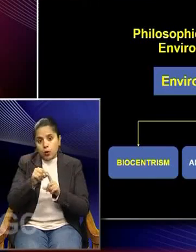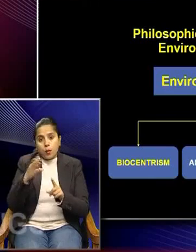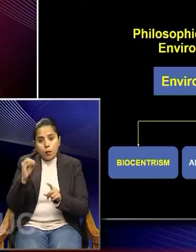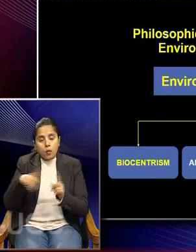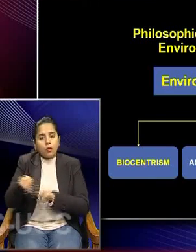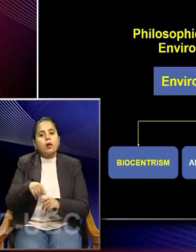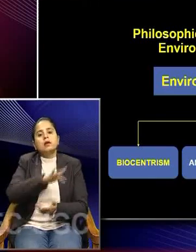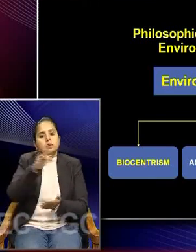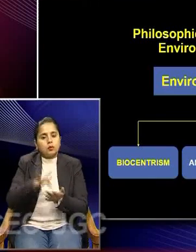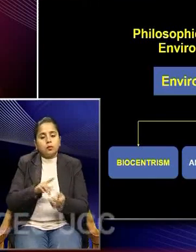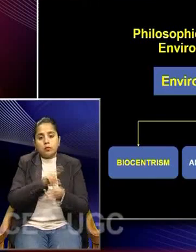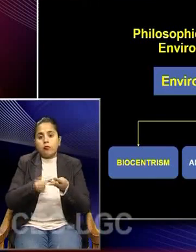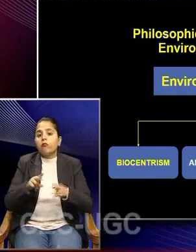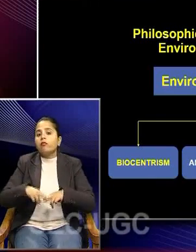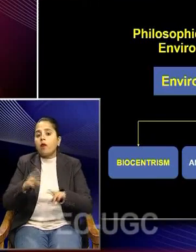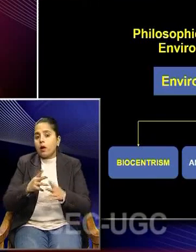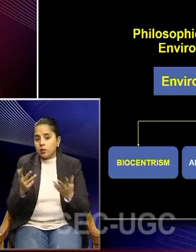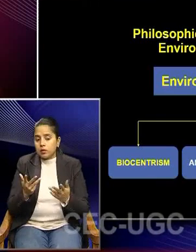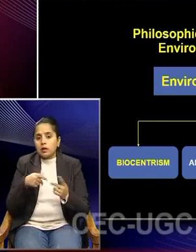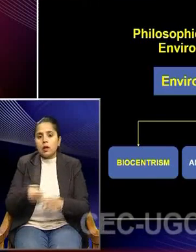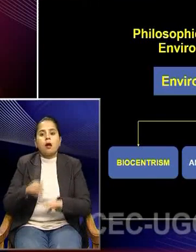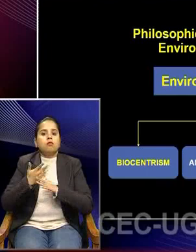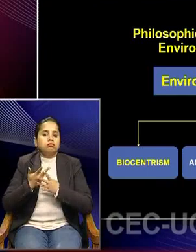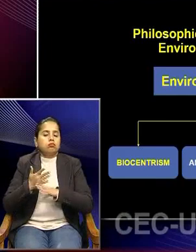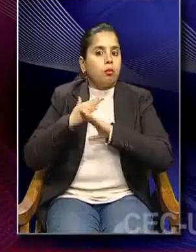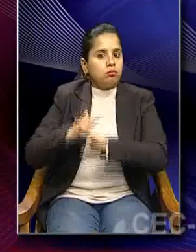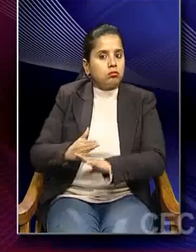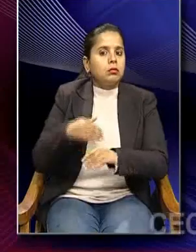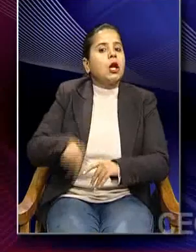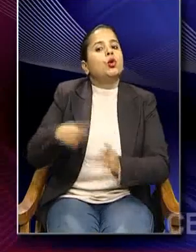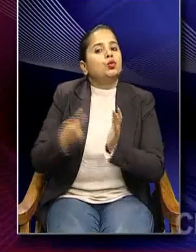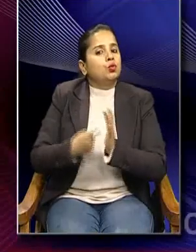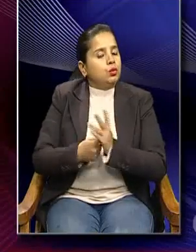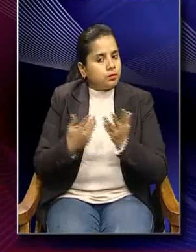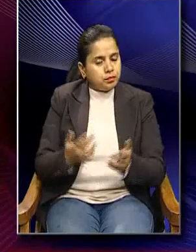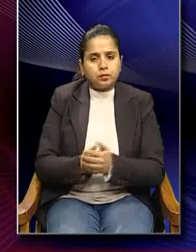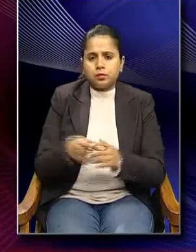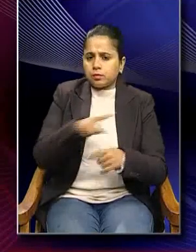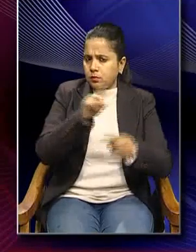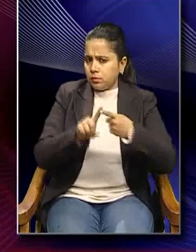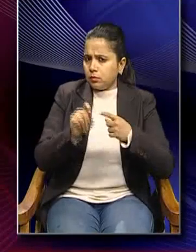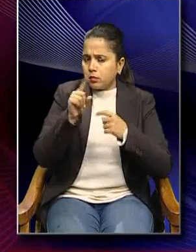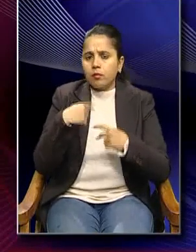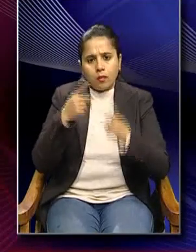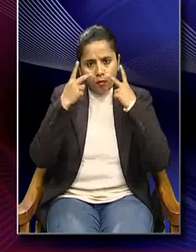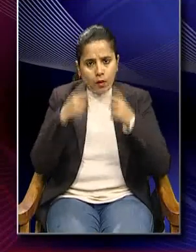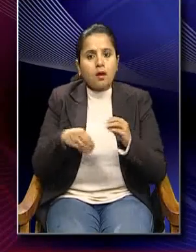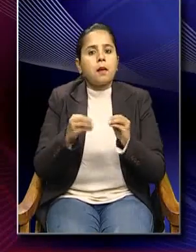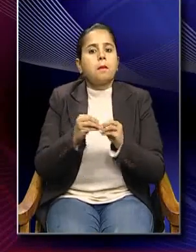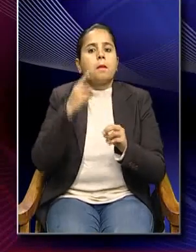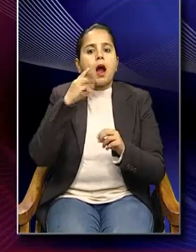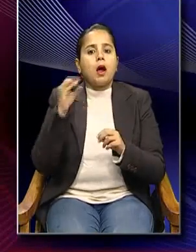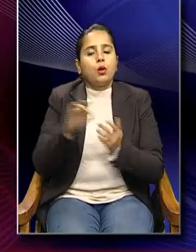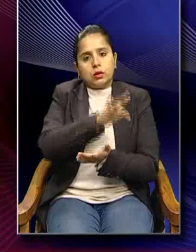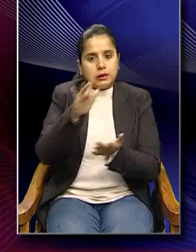anthropocentrism. Then finally, the precautionary principle. Let us first look at